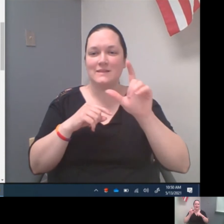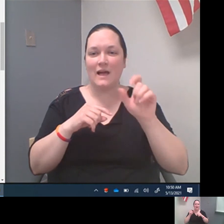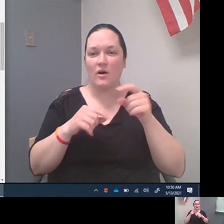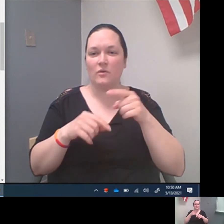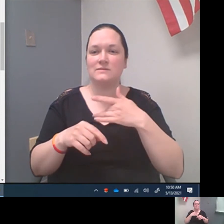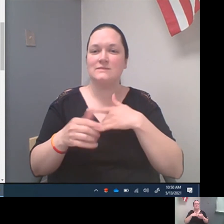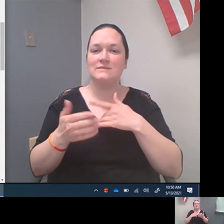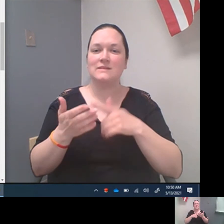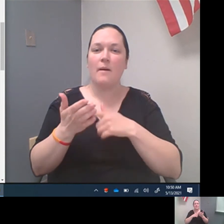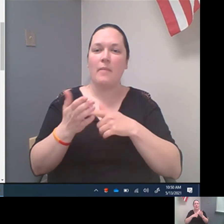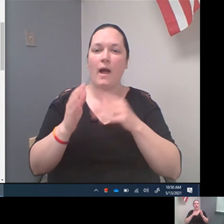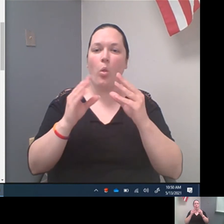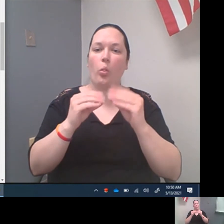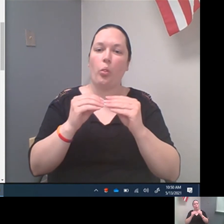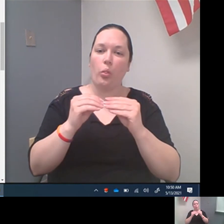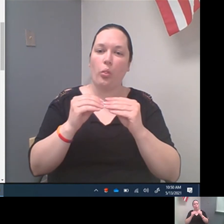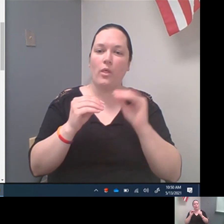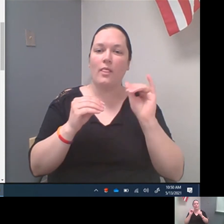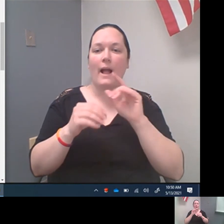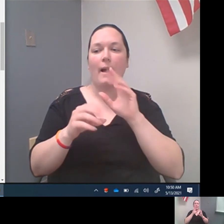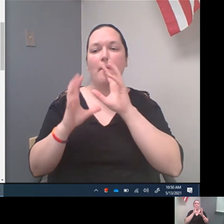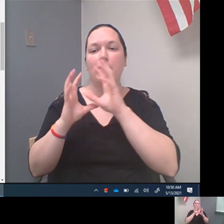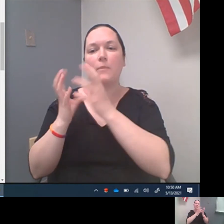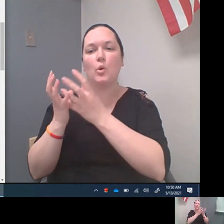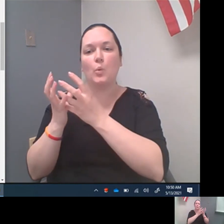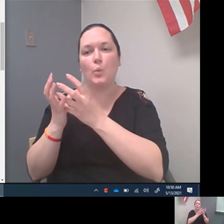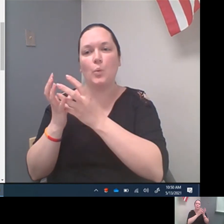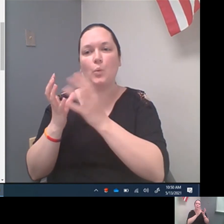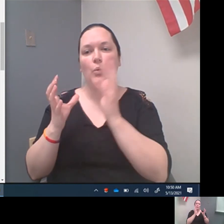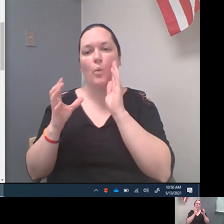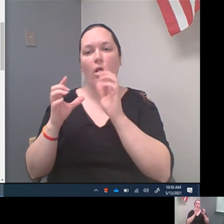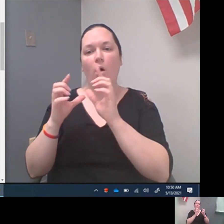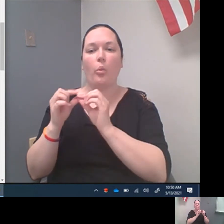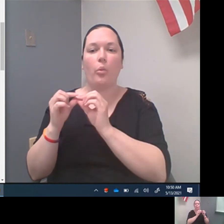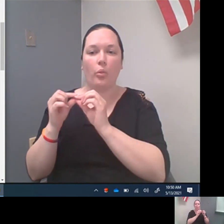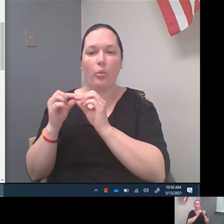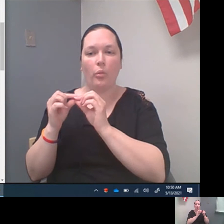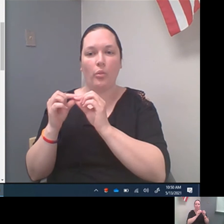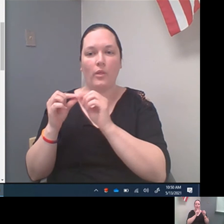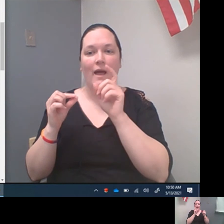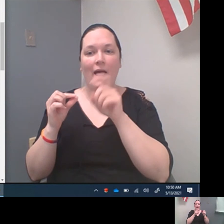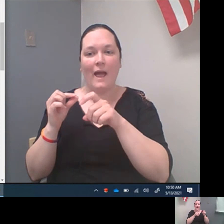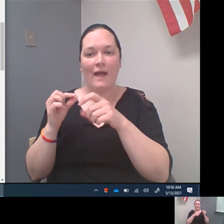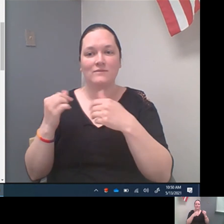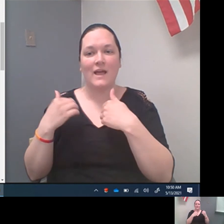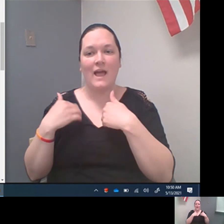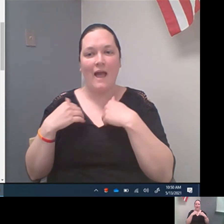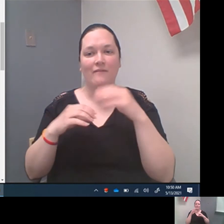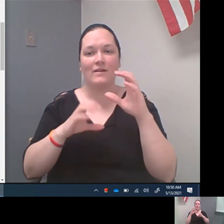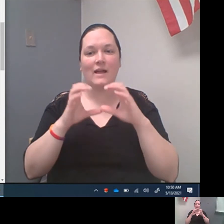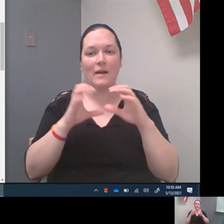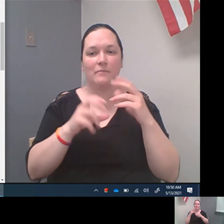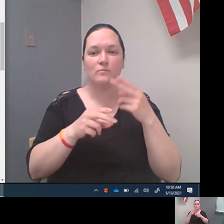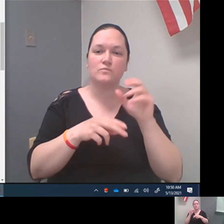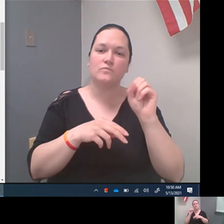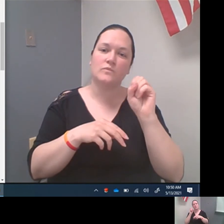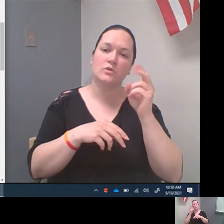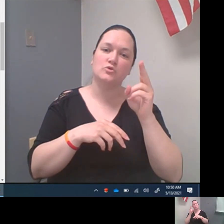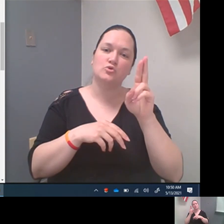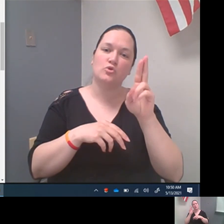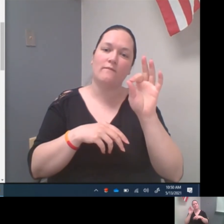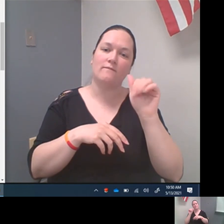kind of fold in. Imagine a tiny balloon that's that small, it would just kind of fold in on itself. And so they have to have these chemicals called surfactants